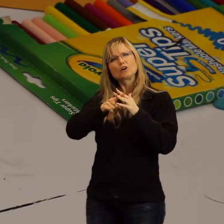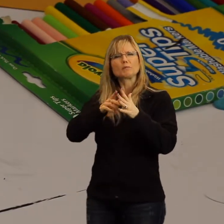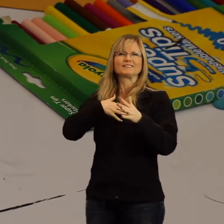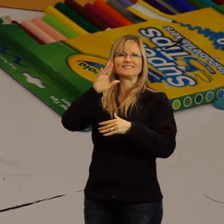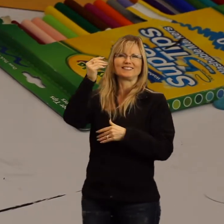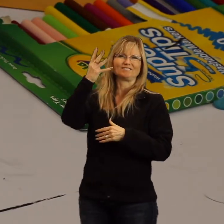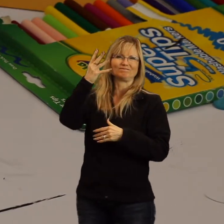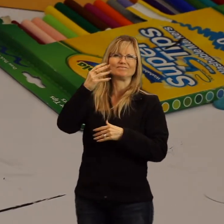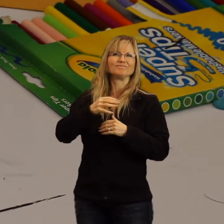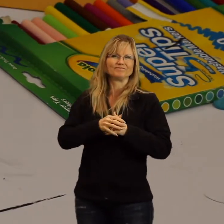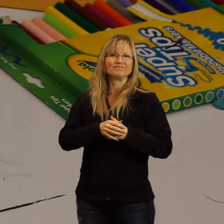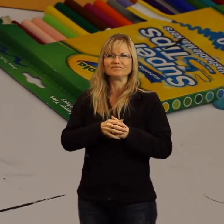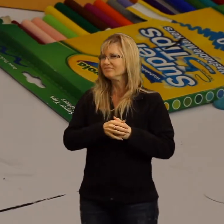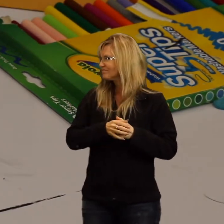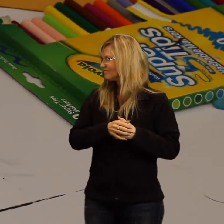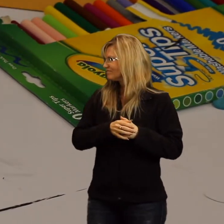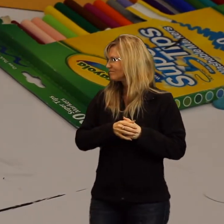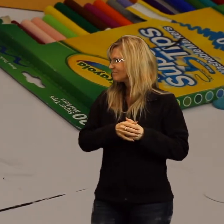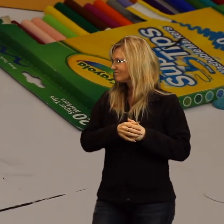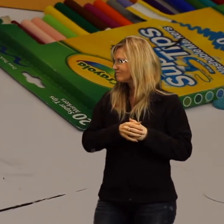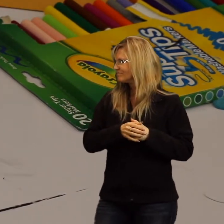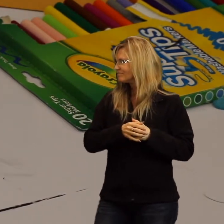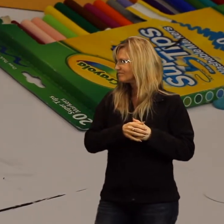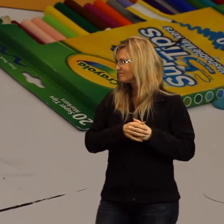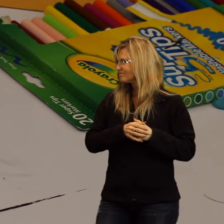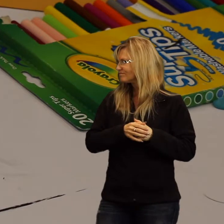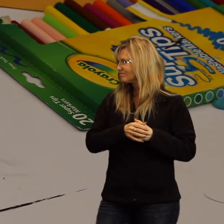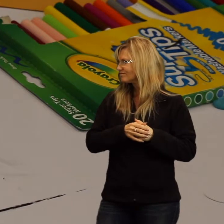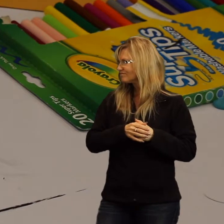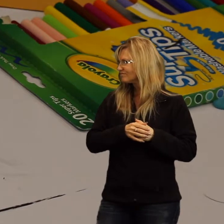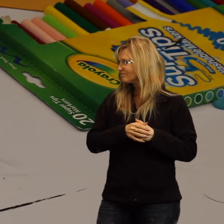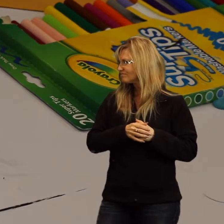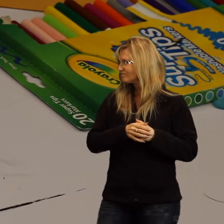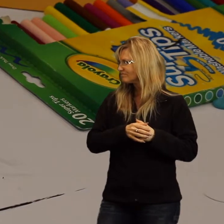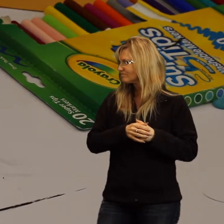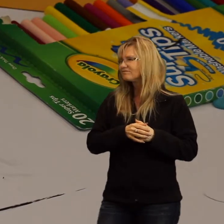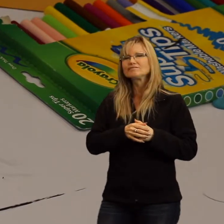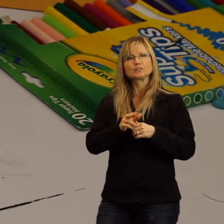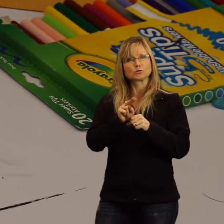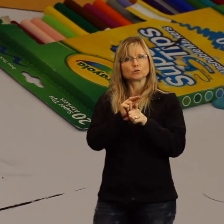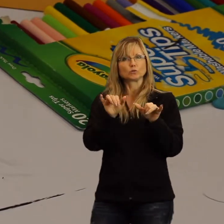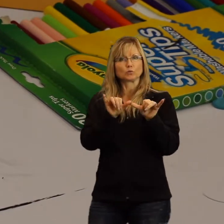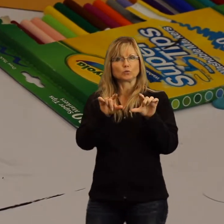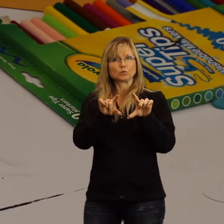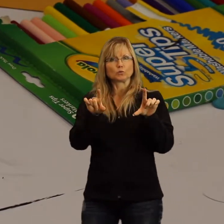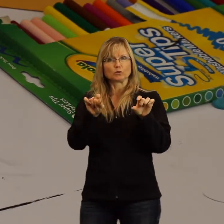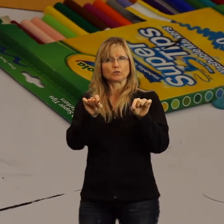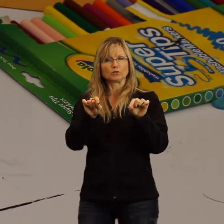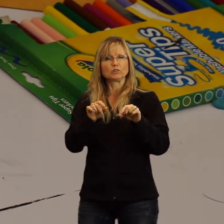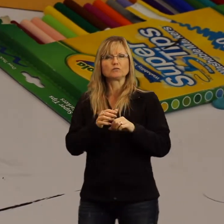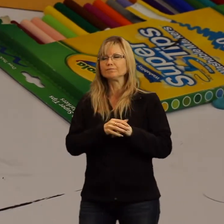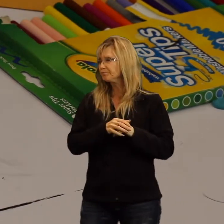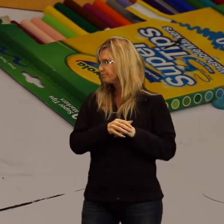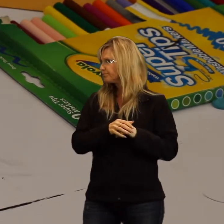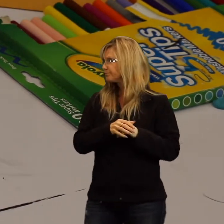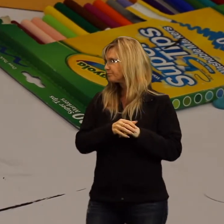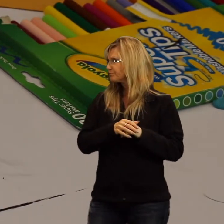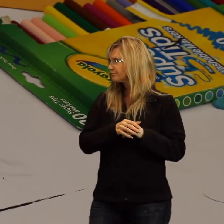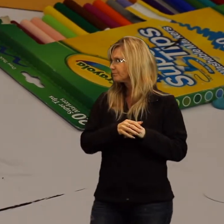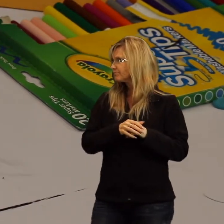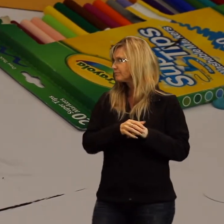sun side. So with that, I'm going to be using my ruler and like straight edge, kind of